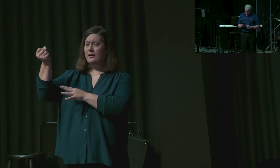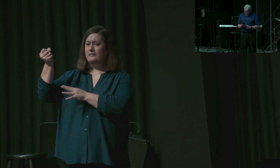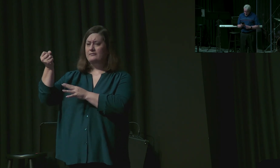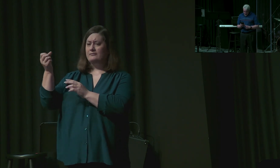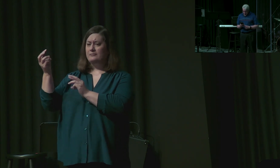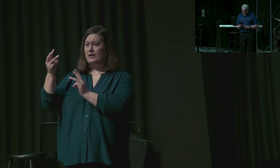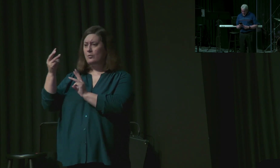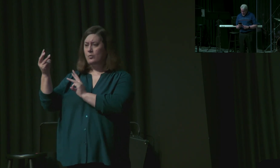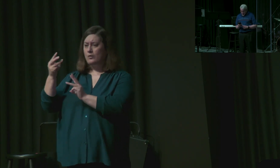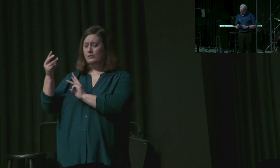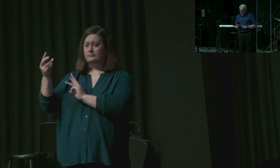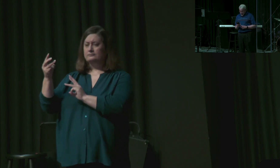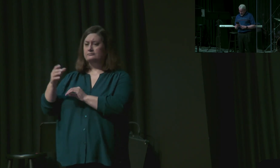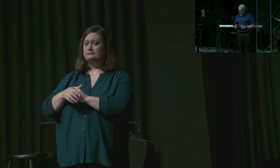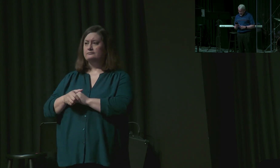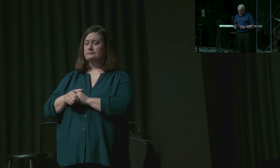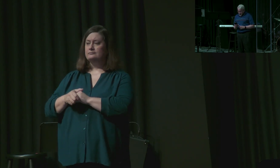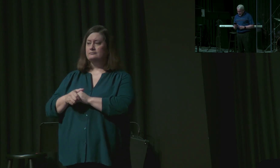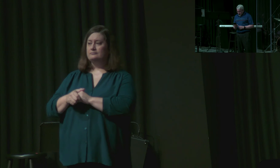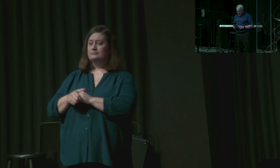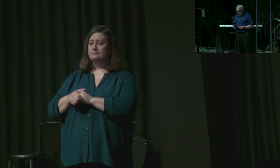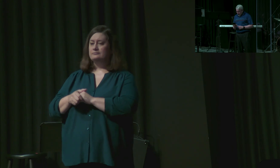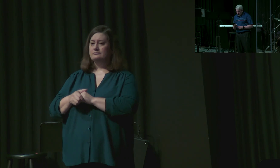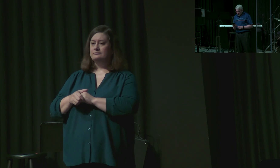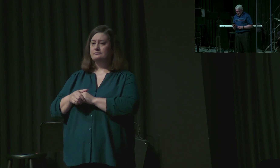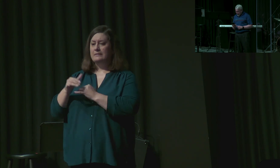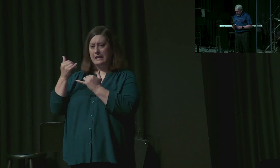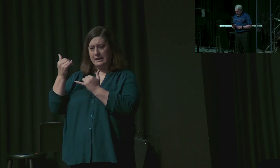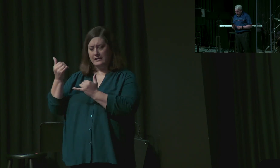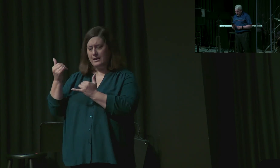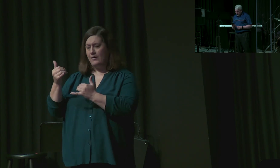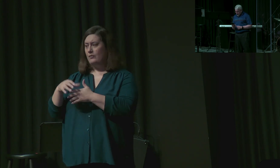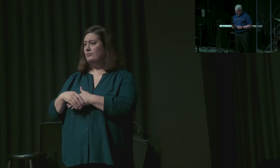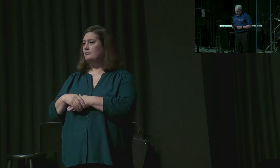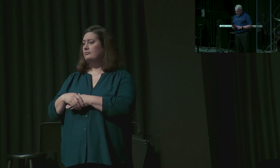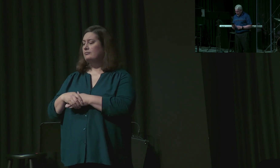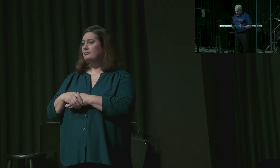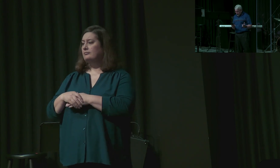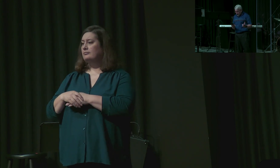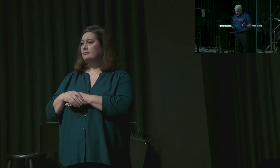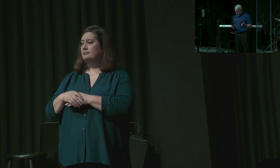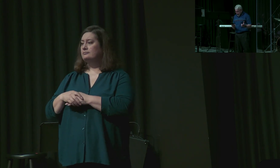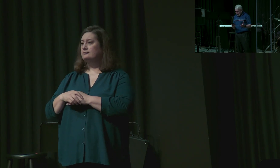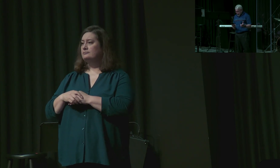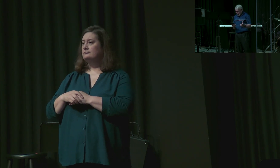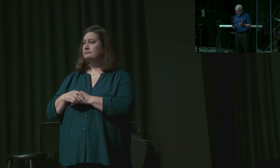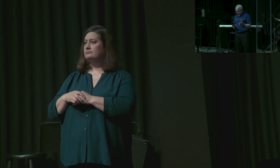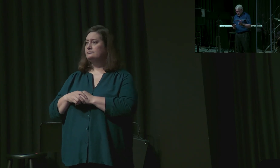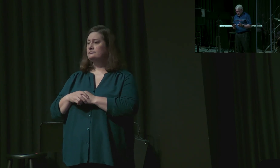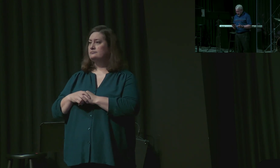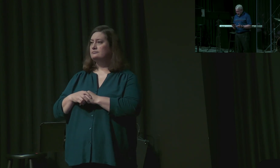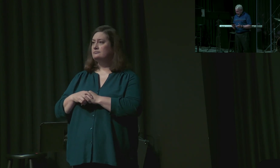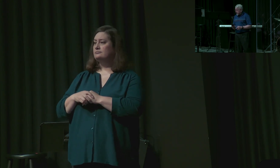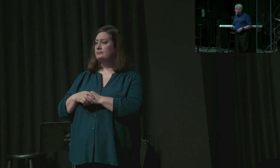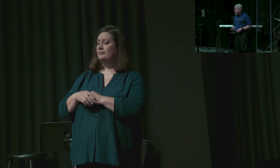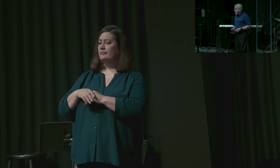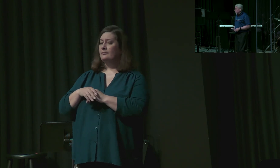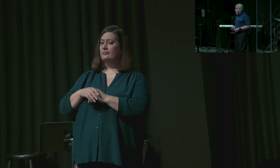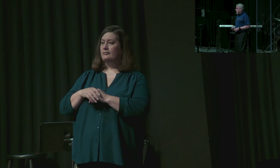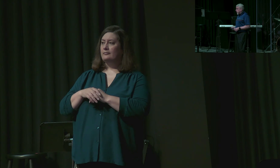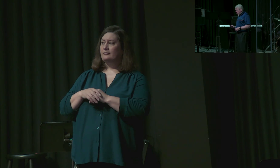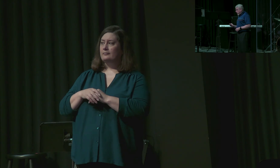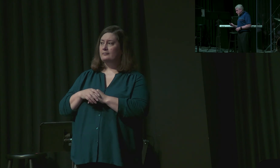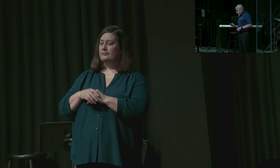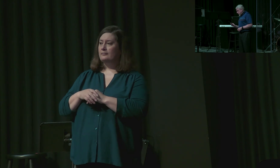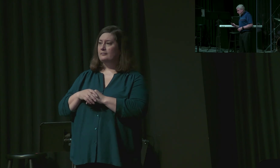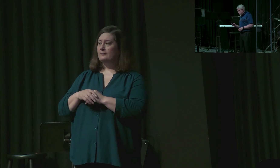and later Israel, are hereby warned that the promises of God that bring them surely back to the land